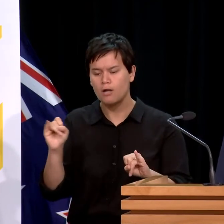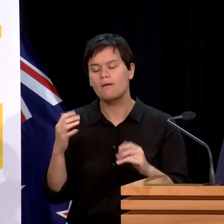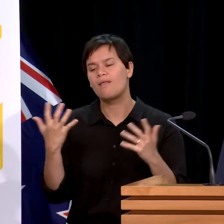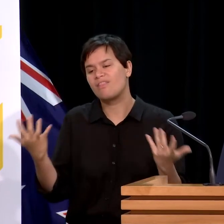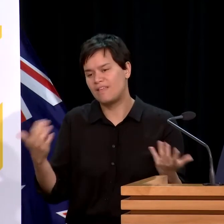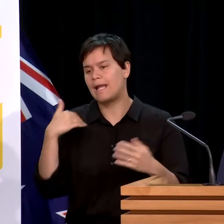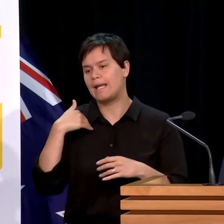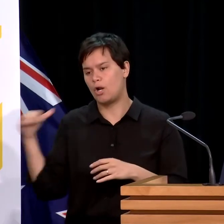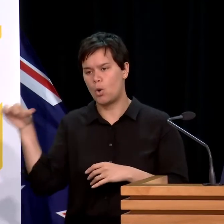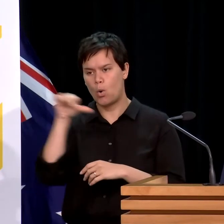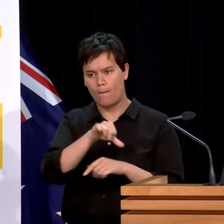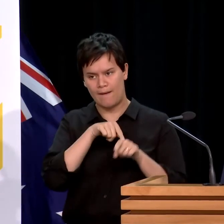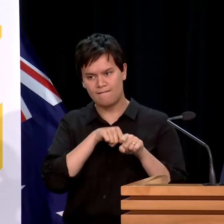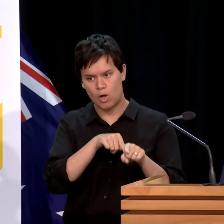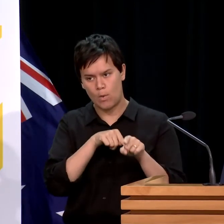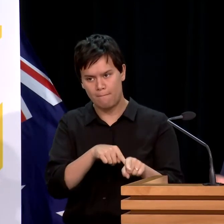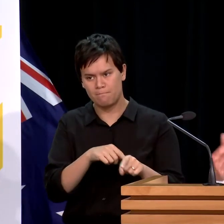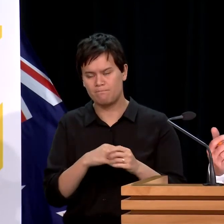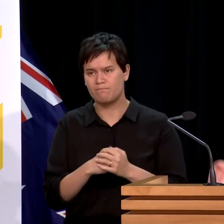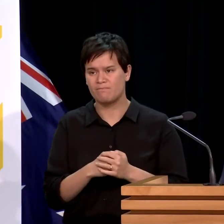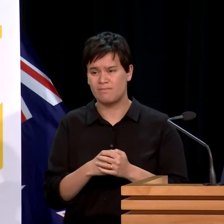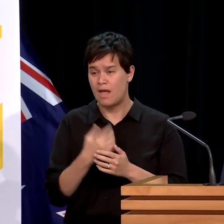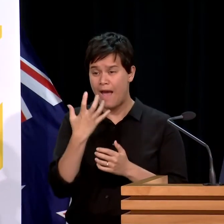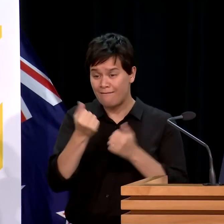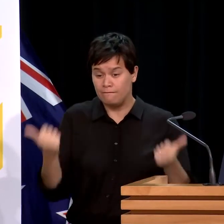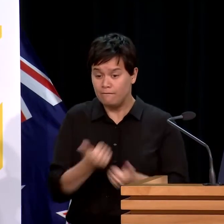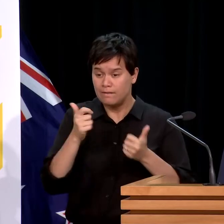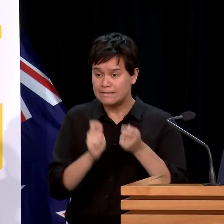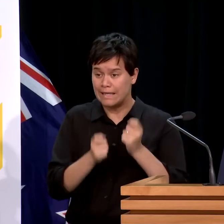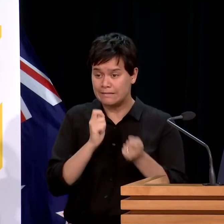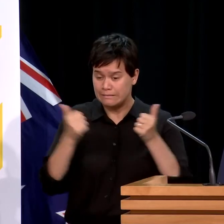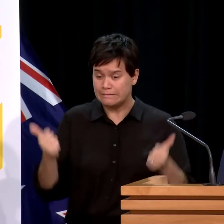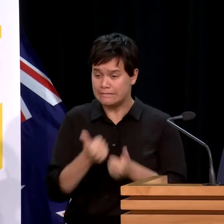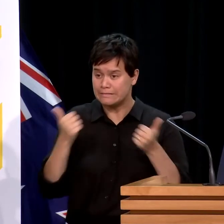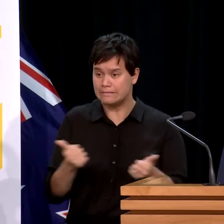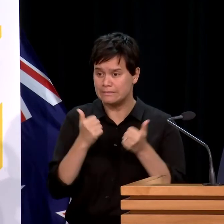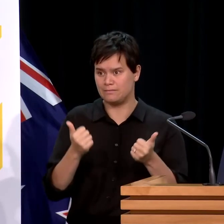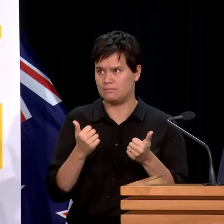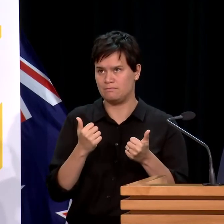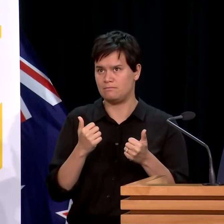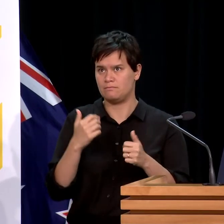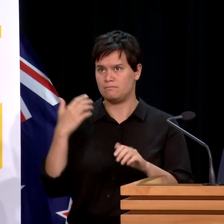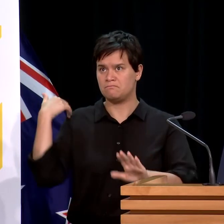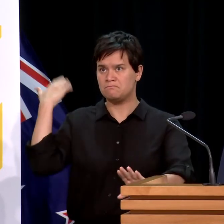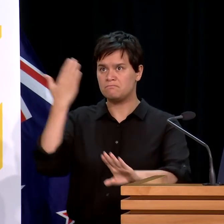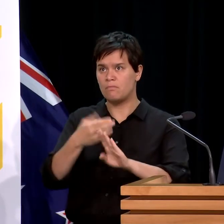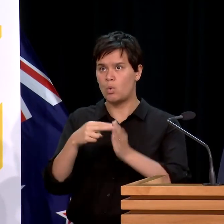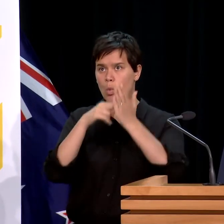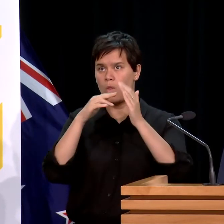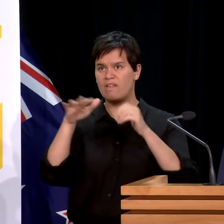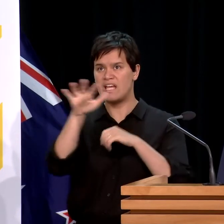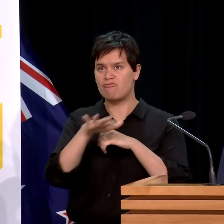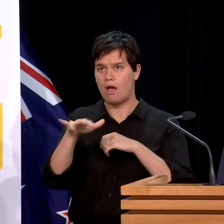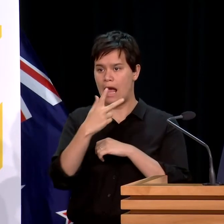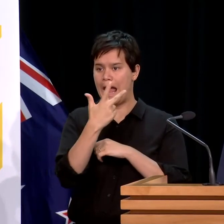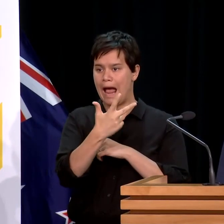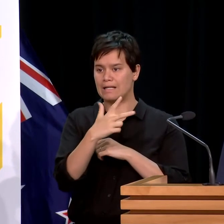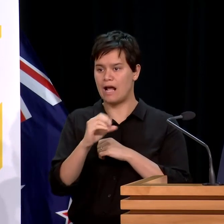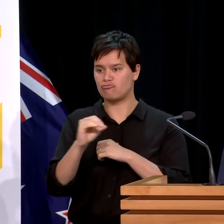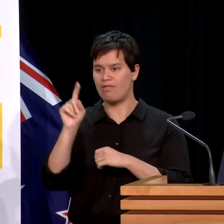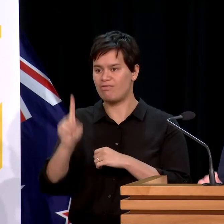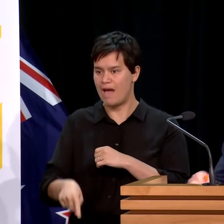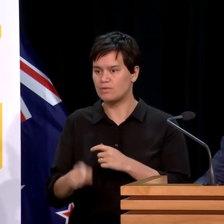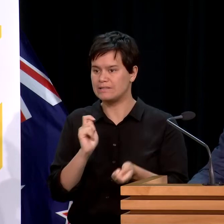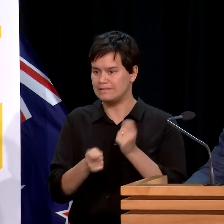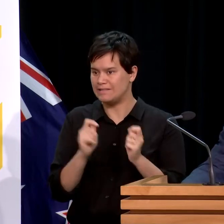of tests done over the last couple of weeks, and of course there have been about 800,000 tests done in the northern region since testing